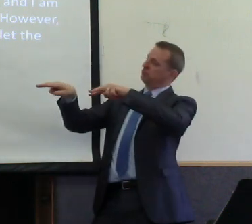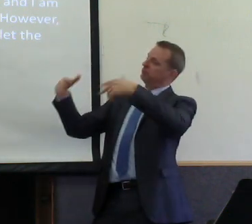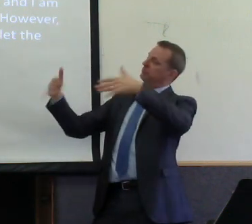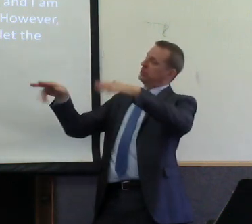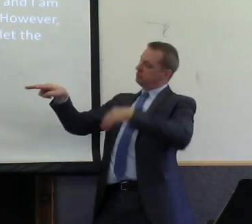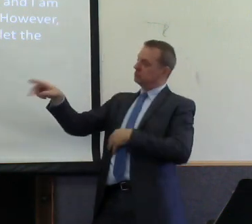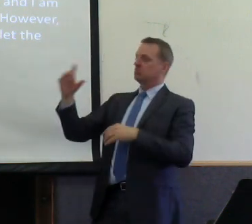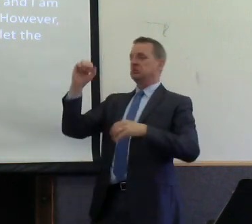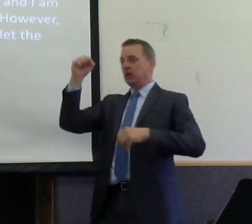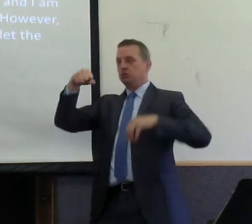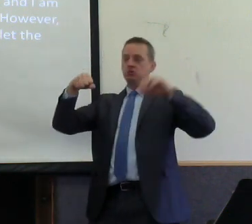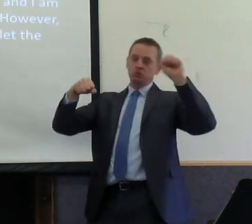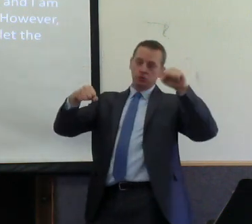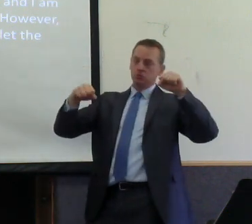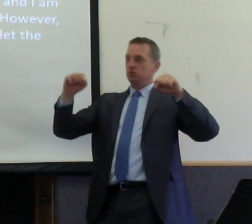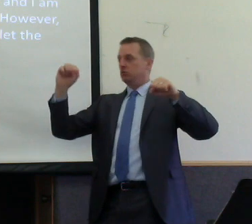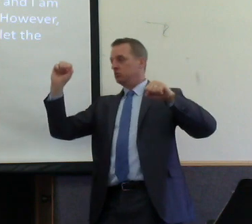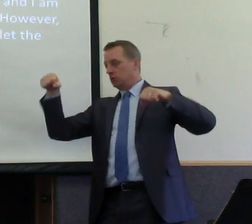And send to the congregation. Do you